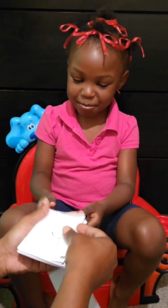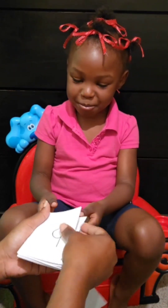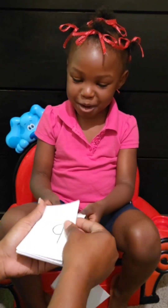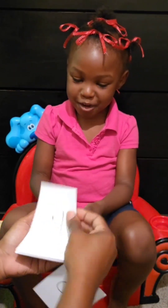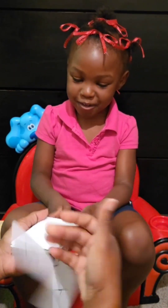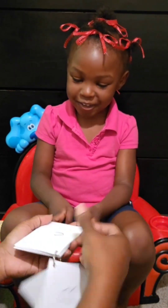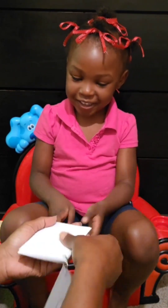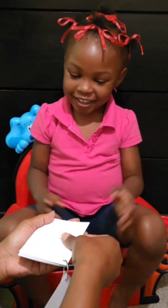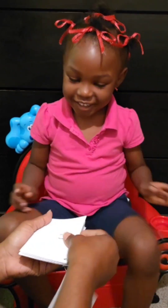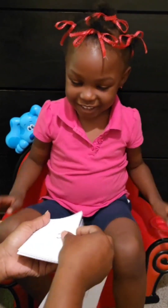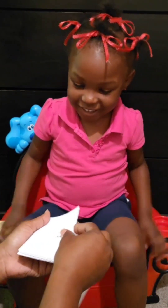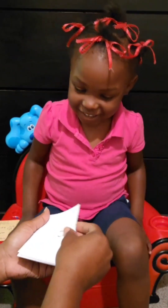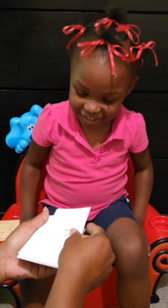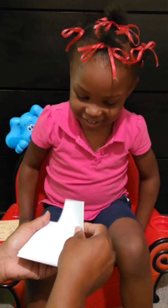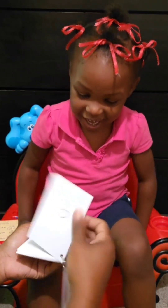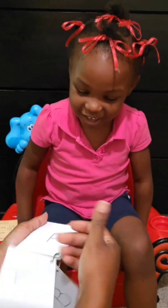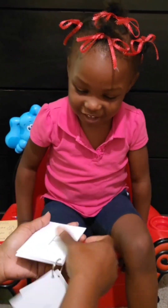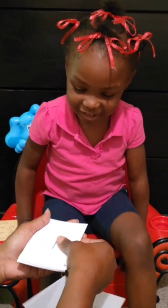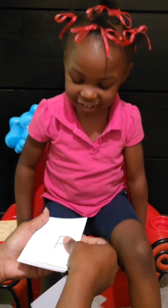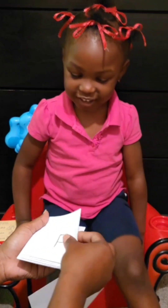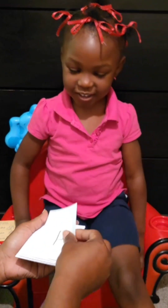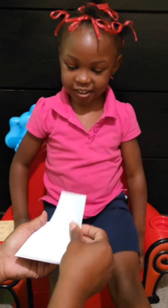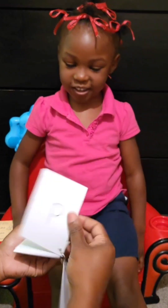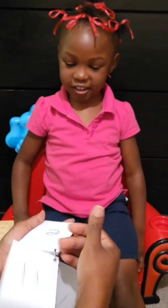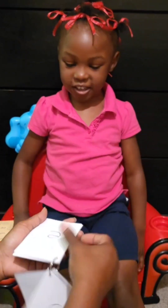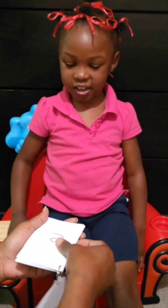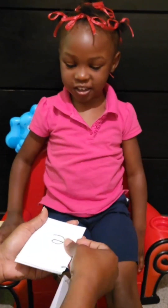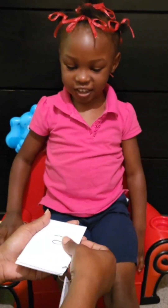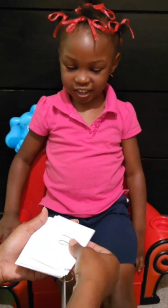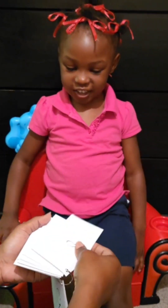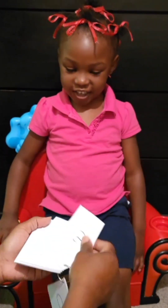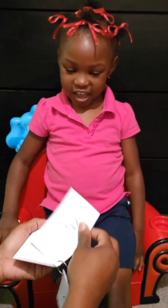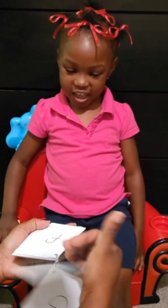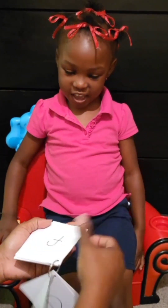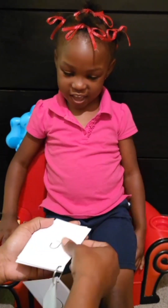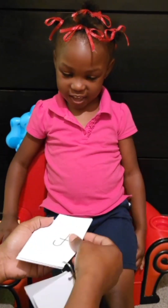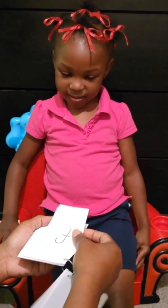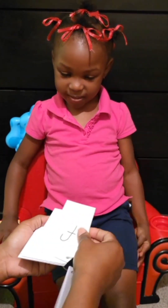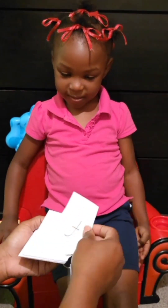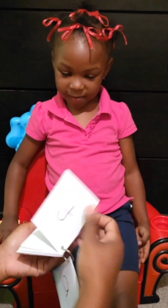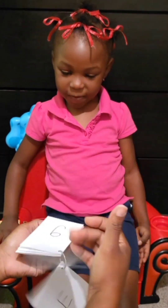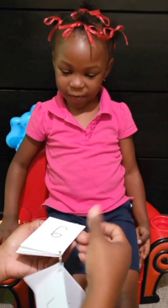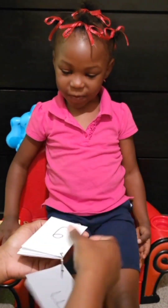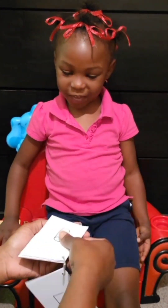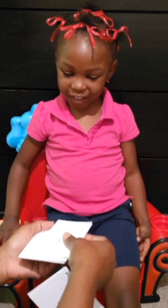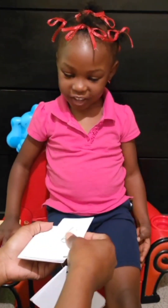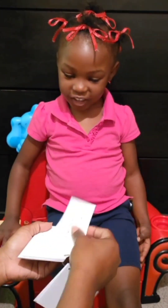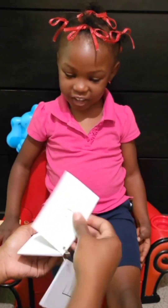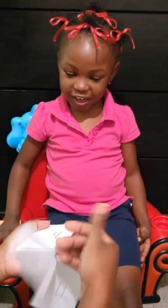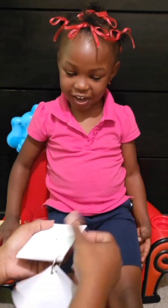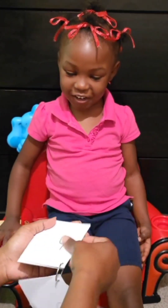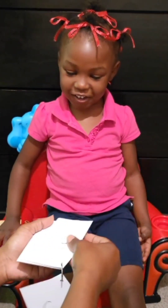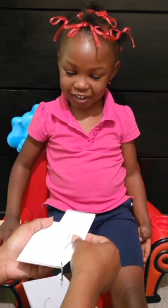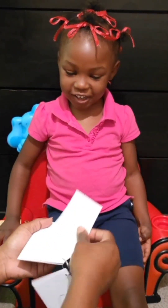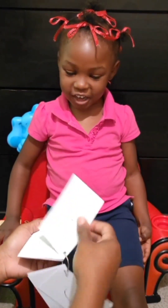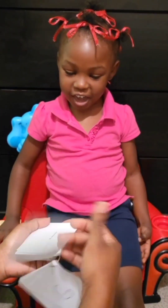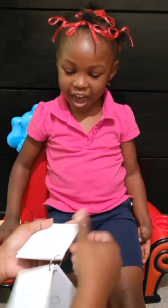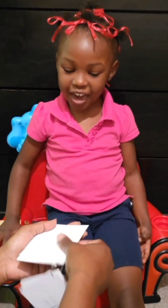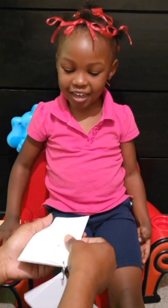B. C. D. D. E. E. G. G.